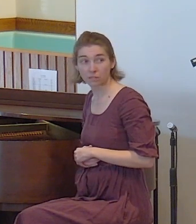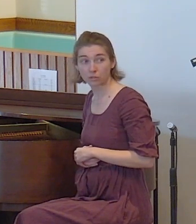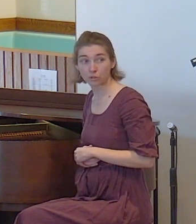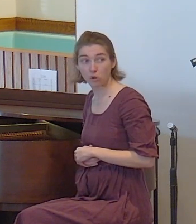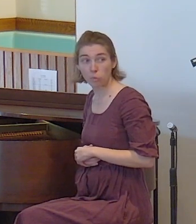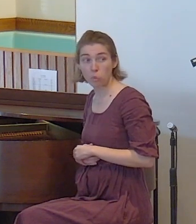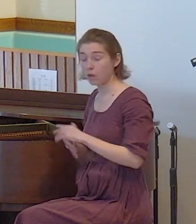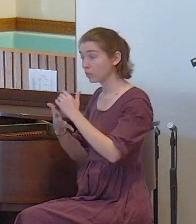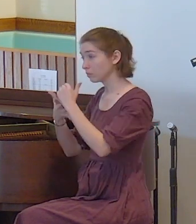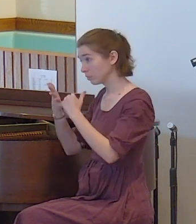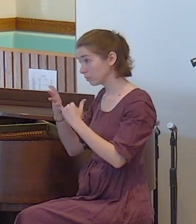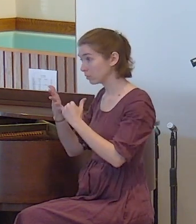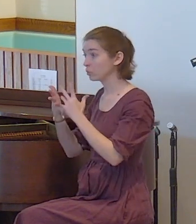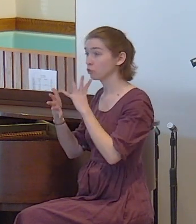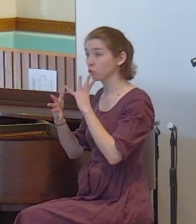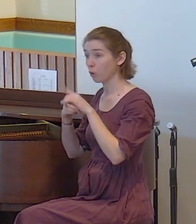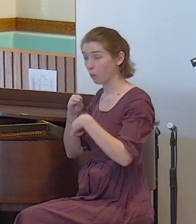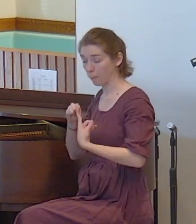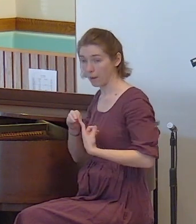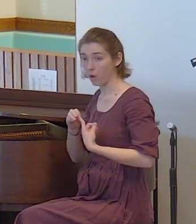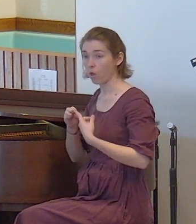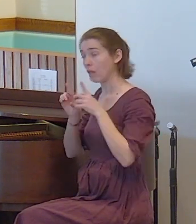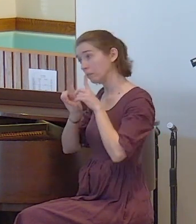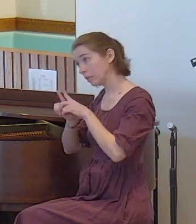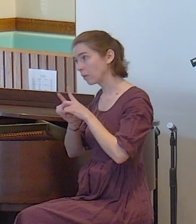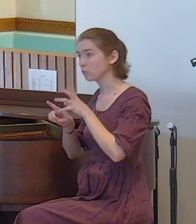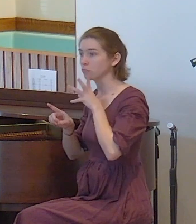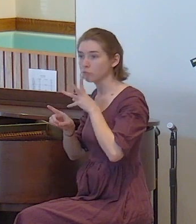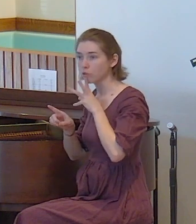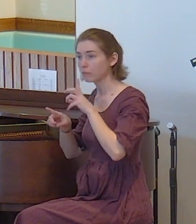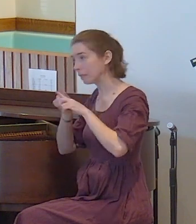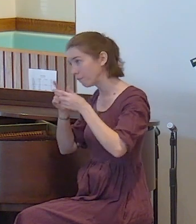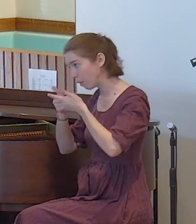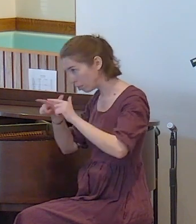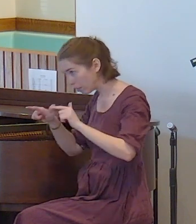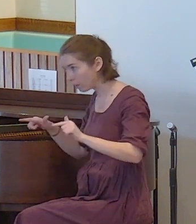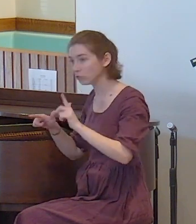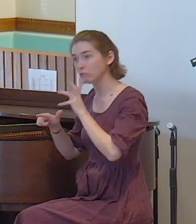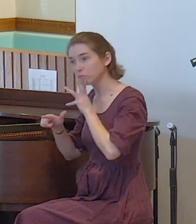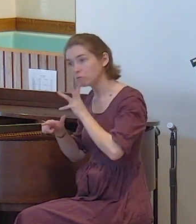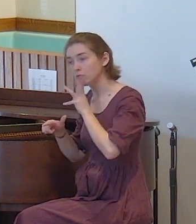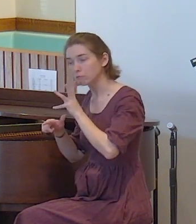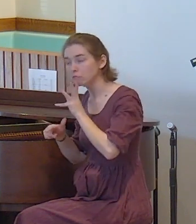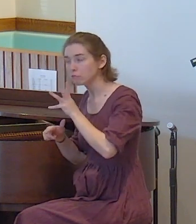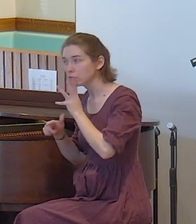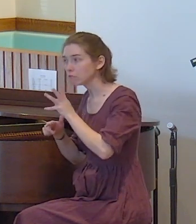Now it goes down and starts talking about how the disciples spoke in all these other languages that were there.